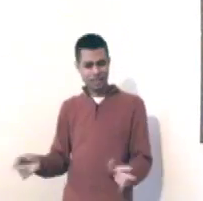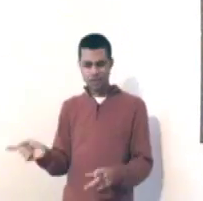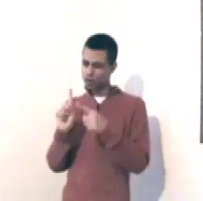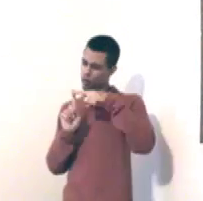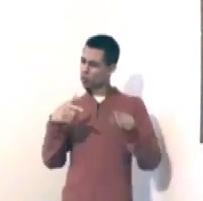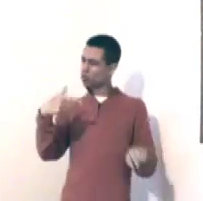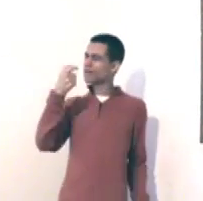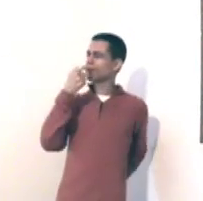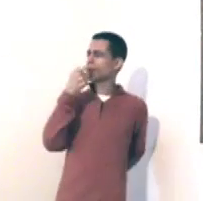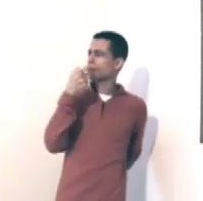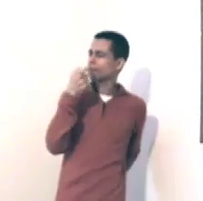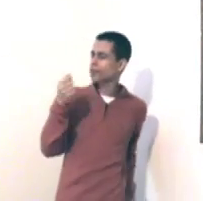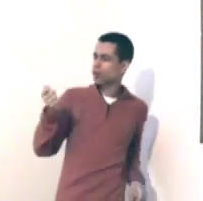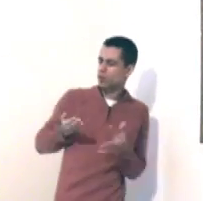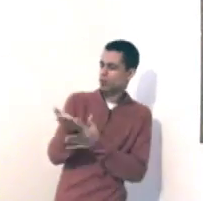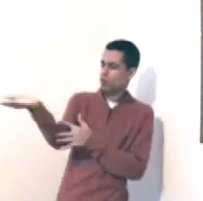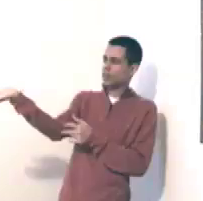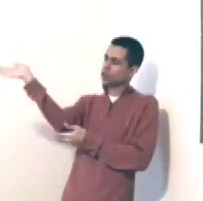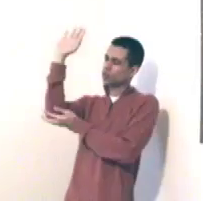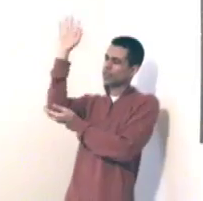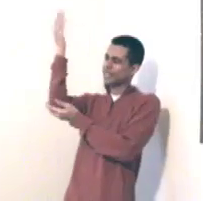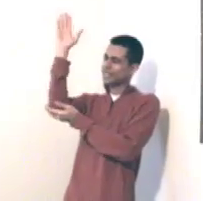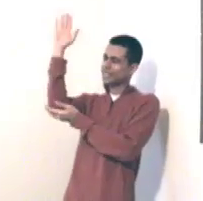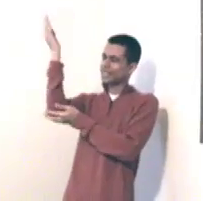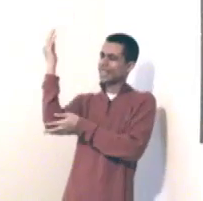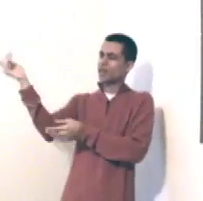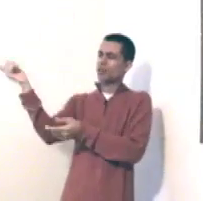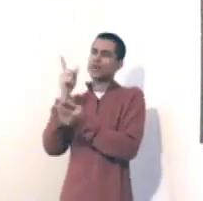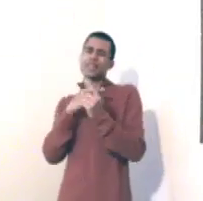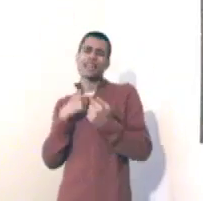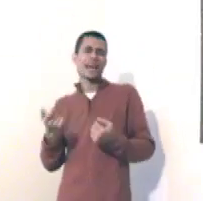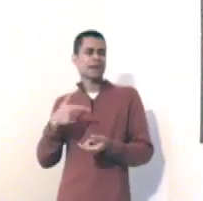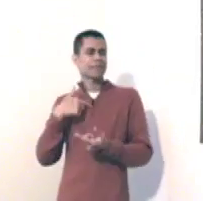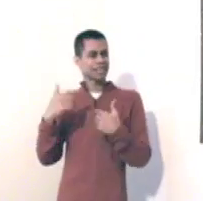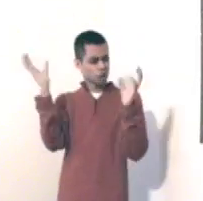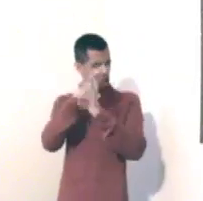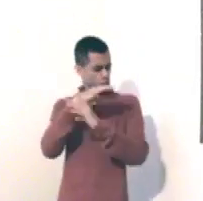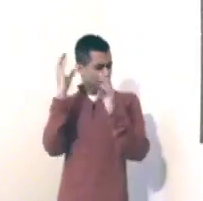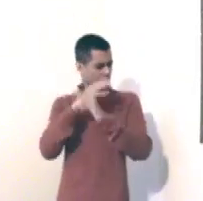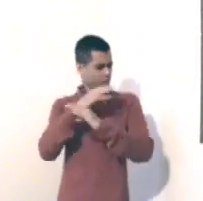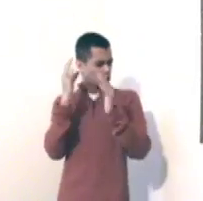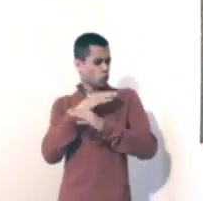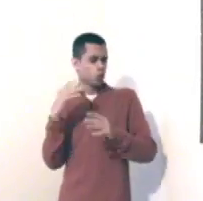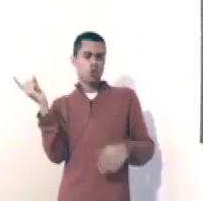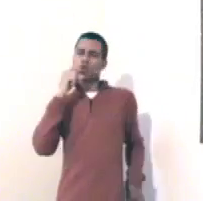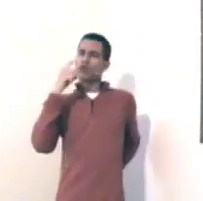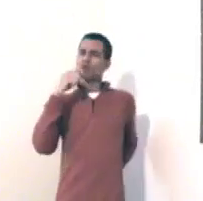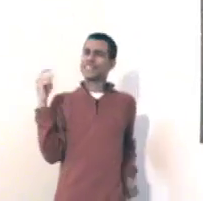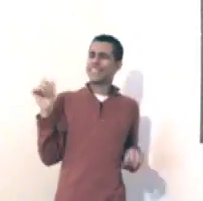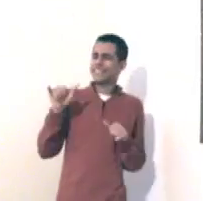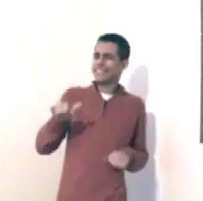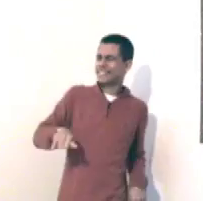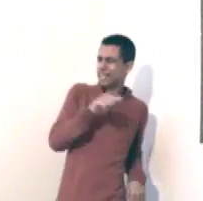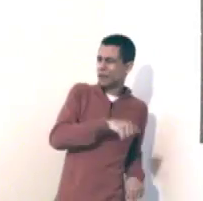to whistle through the trees? And when I'm in trouble, who's that same